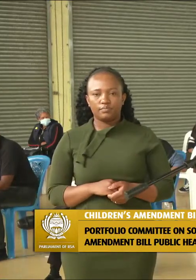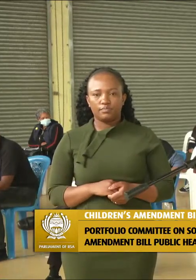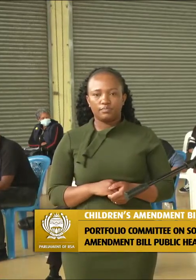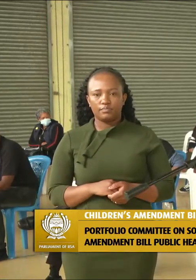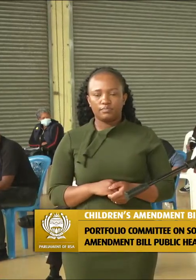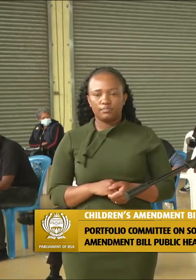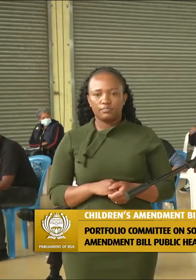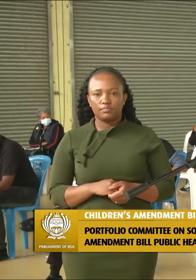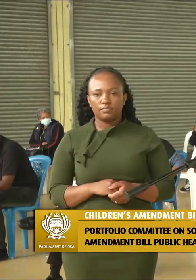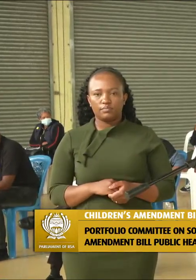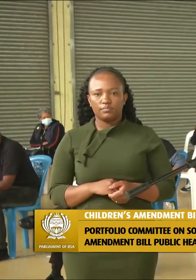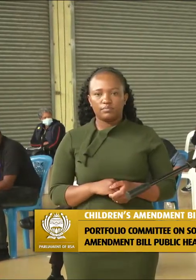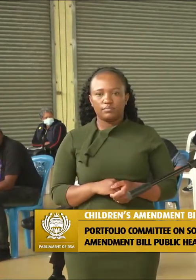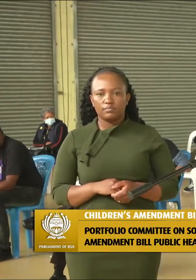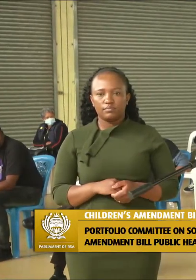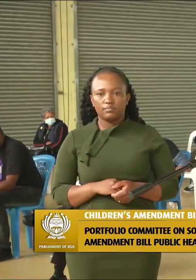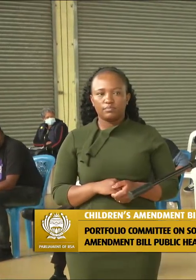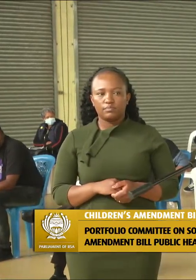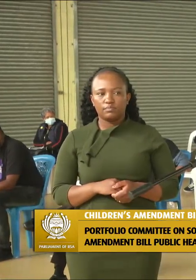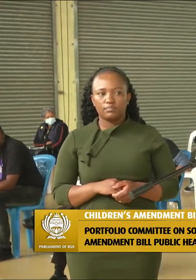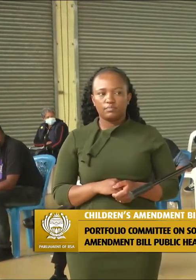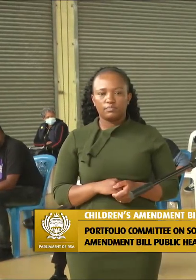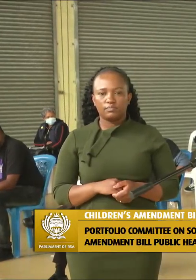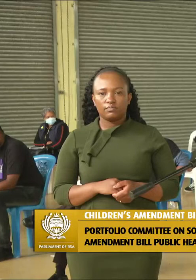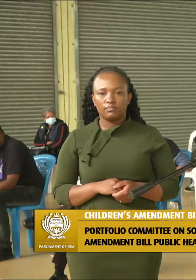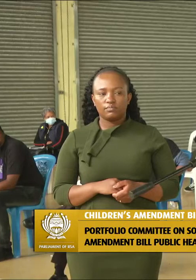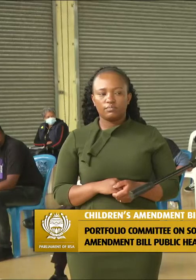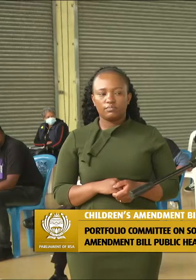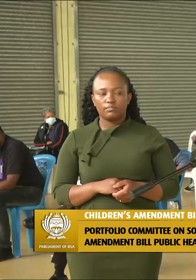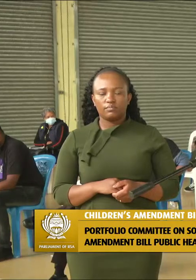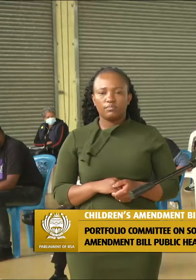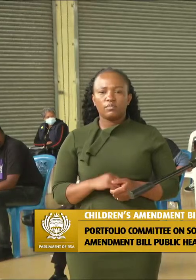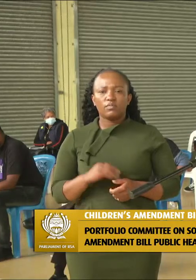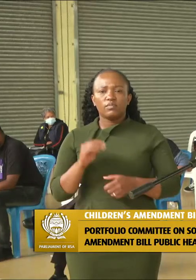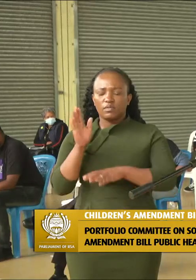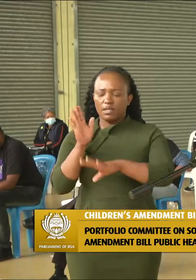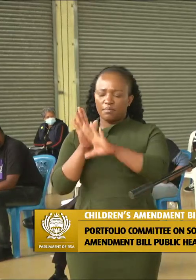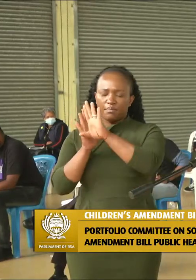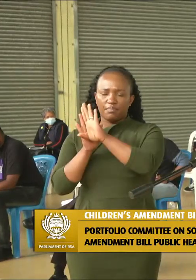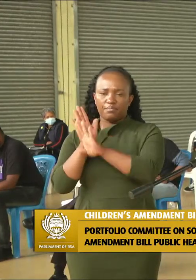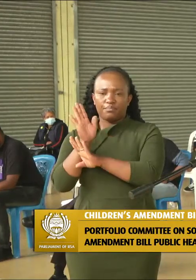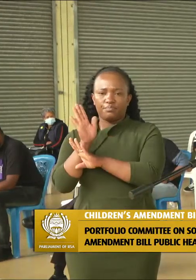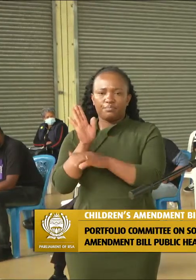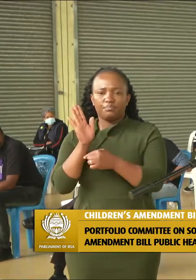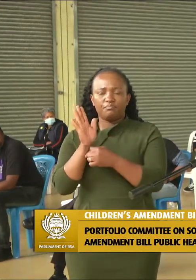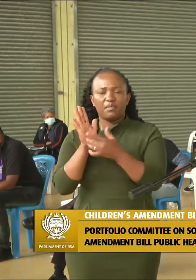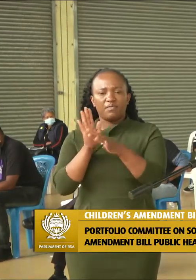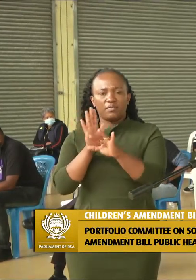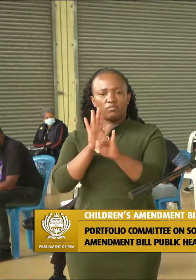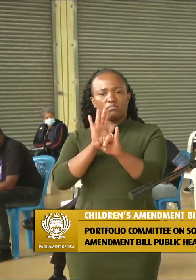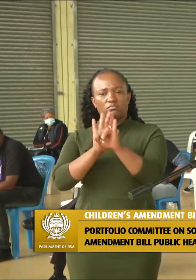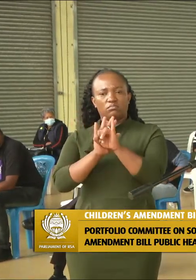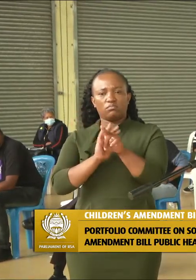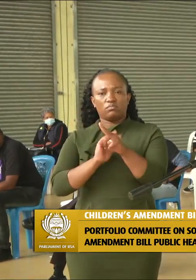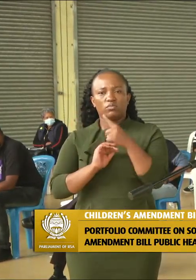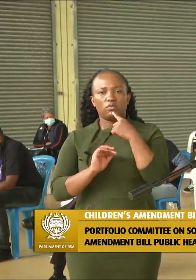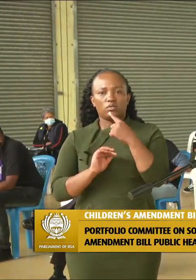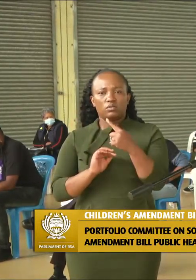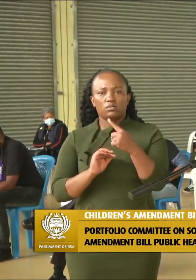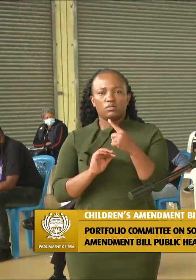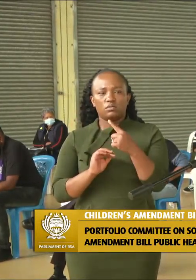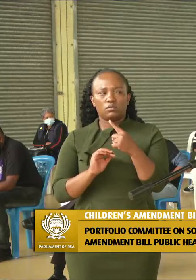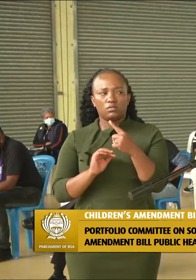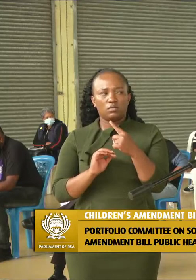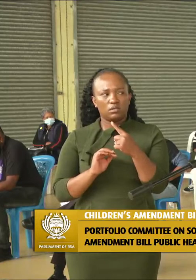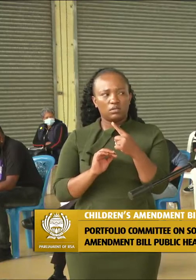Umthetho ke sekelo lo ophumile wamanje khona into engiyinothisile ngawo ukuthi babhalile kona ukuthi izingane ezikhubazekile